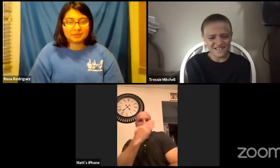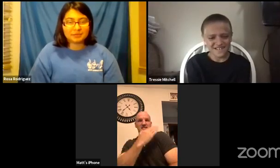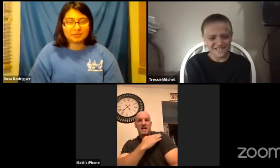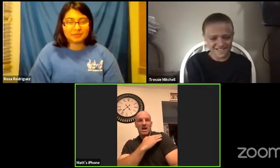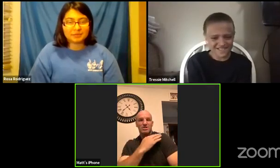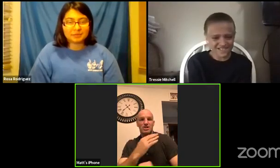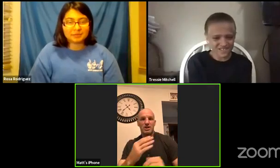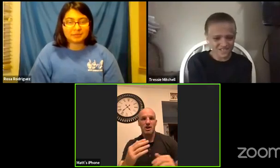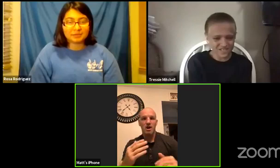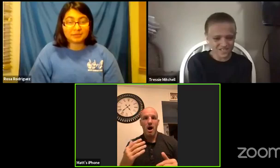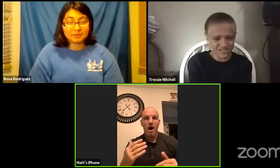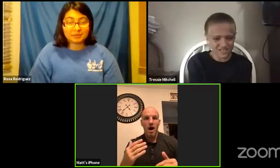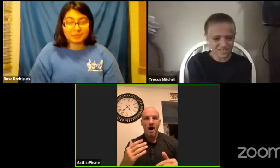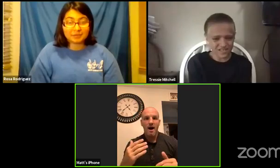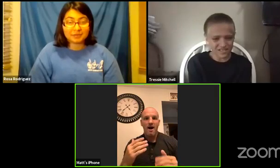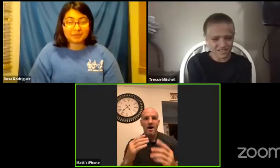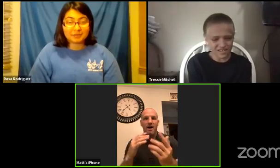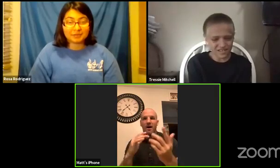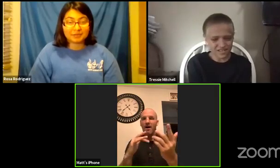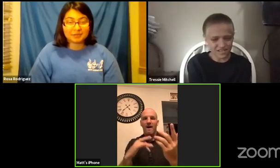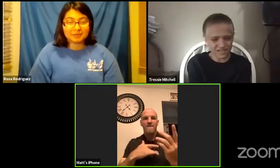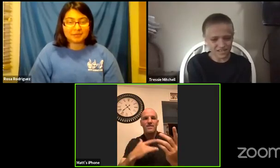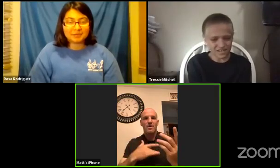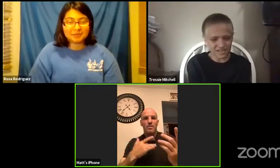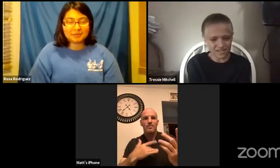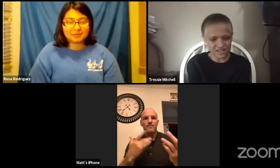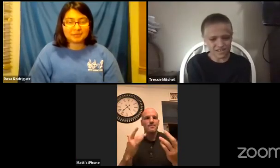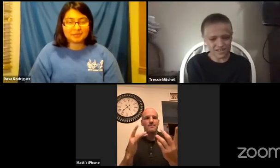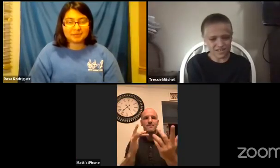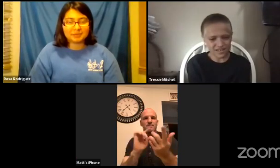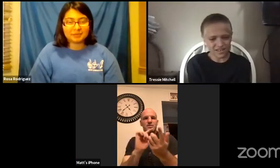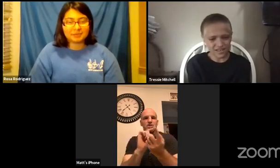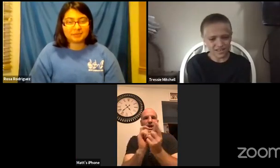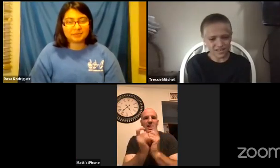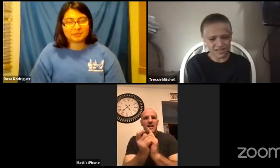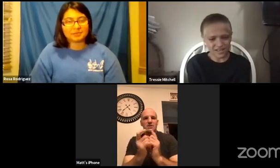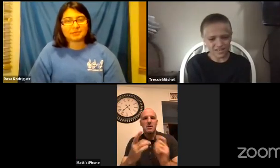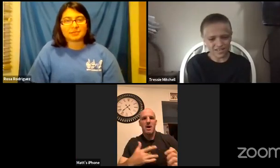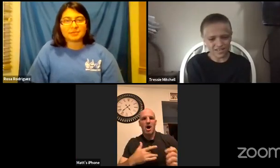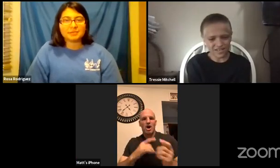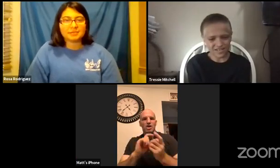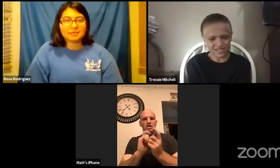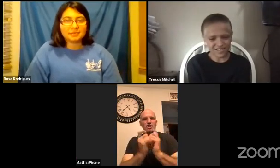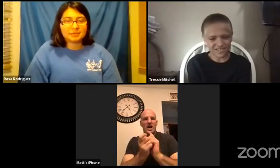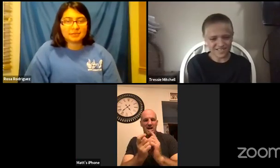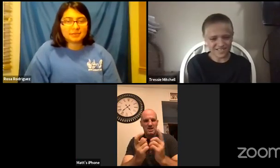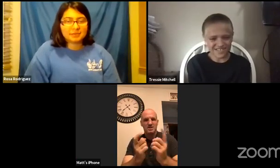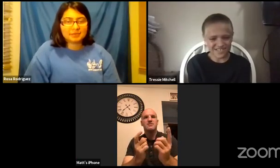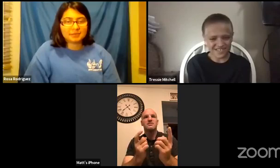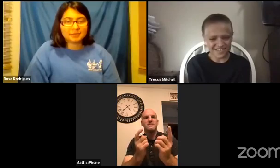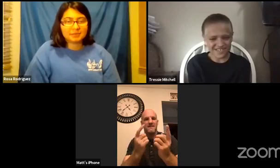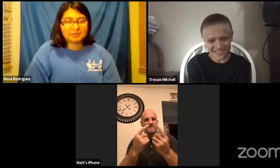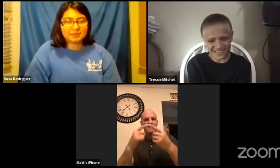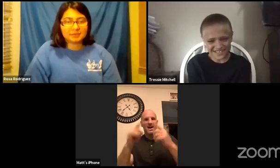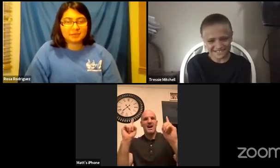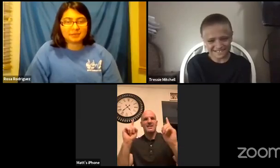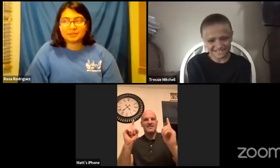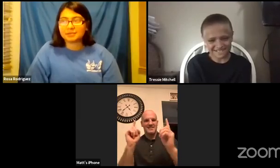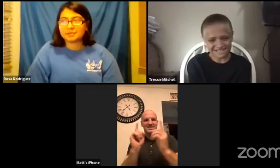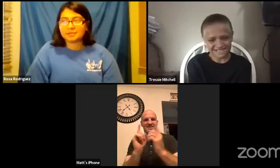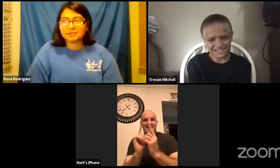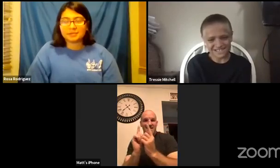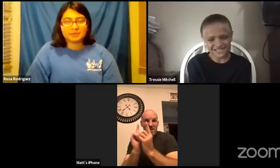little scrimmage match, but I didn't give up. And I just